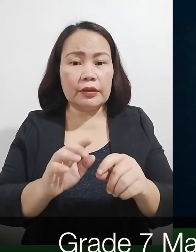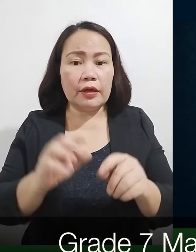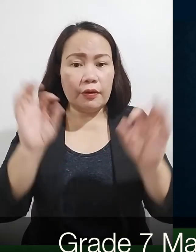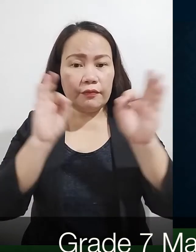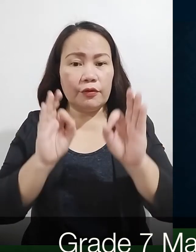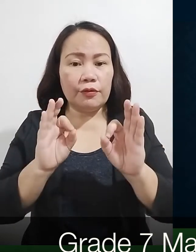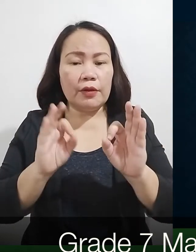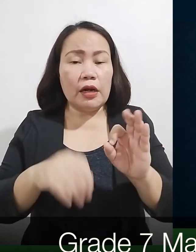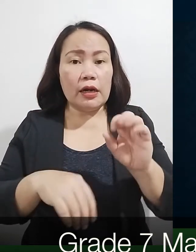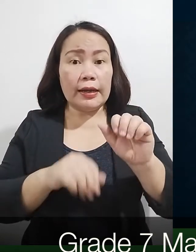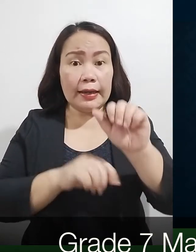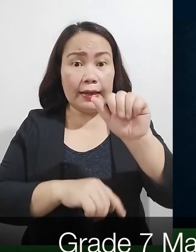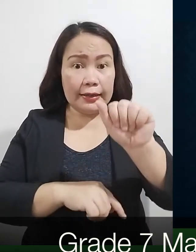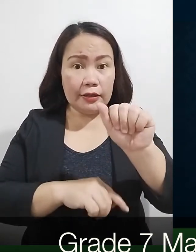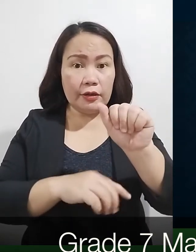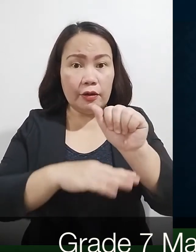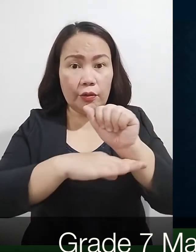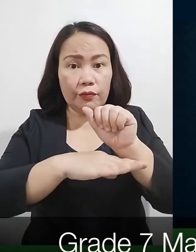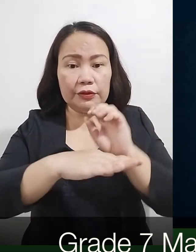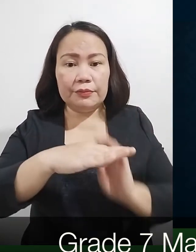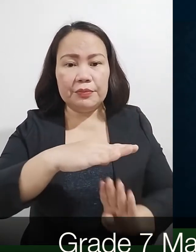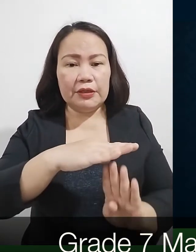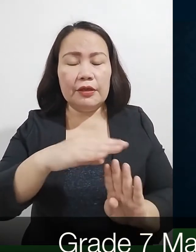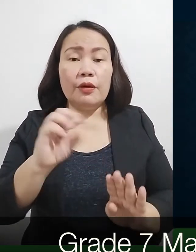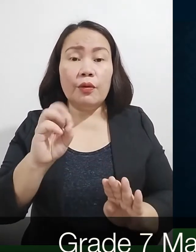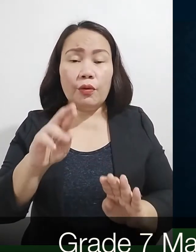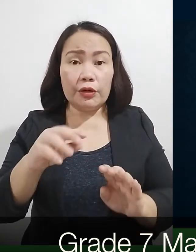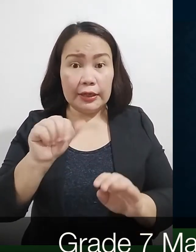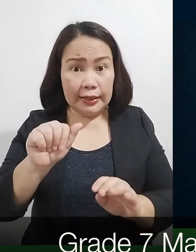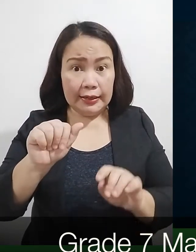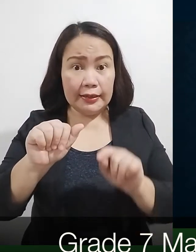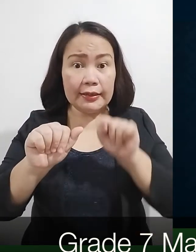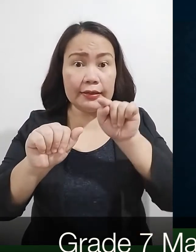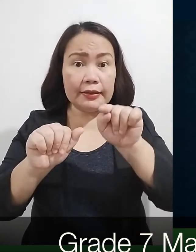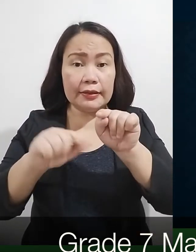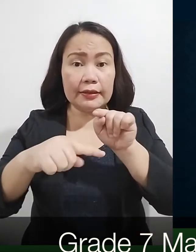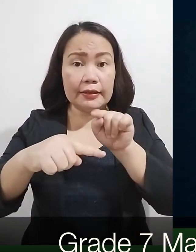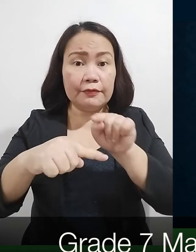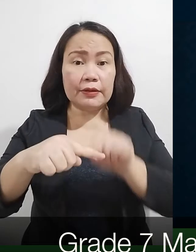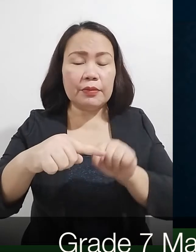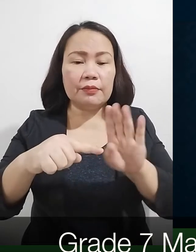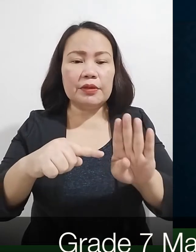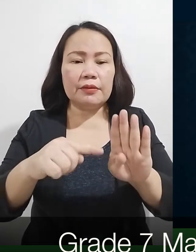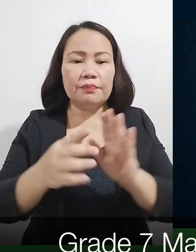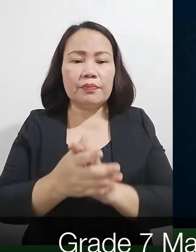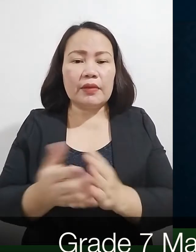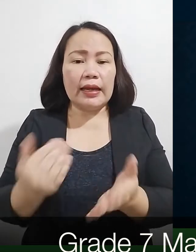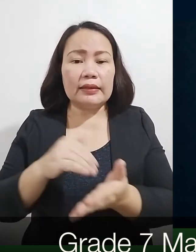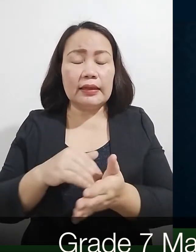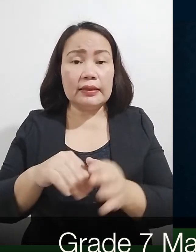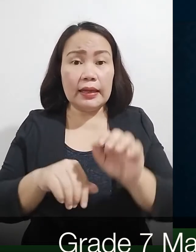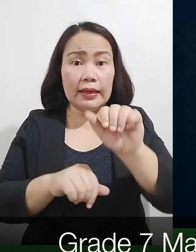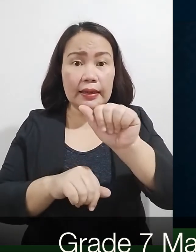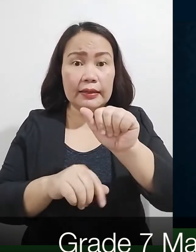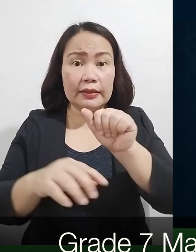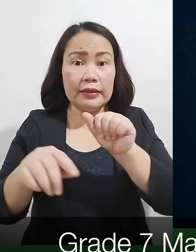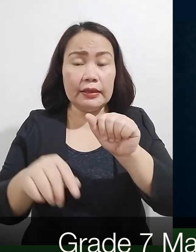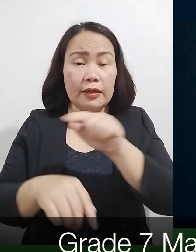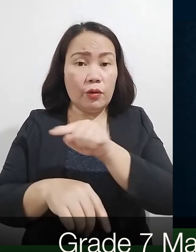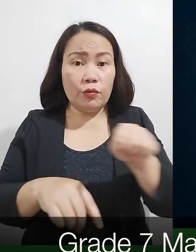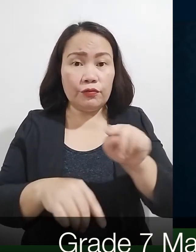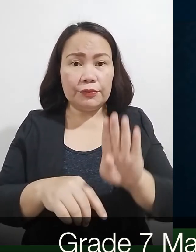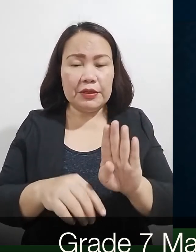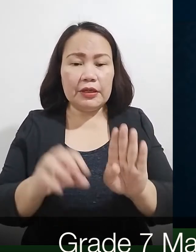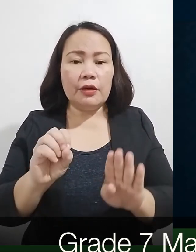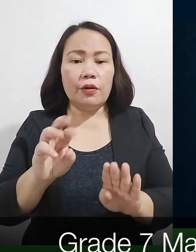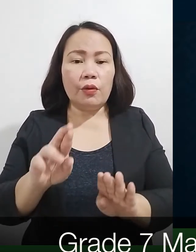form A over B or A divided by B. So again, A over B or A divided by